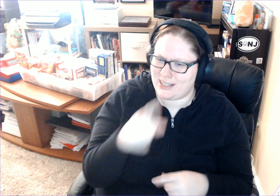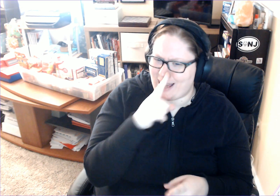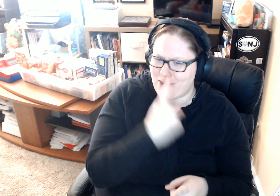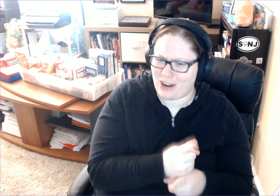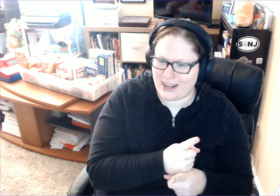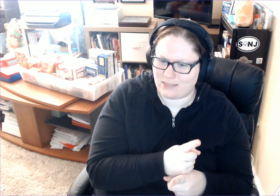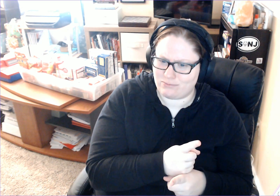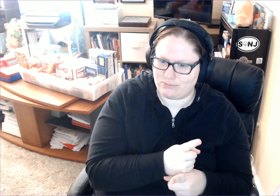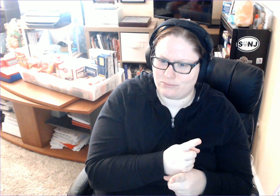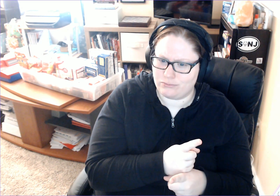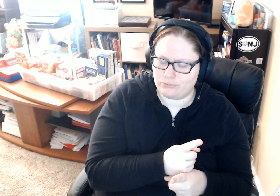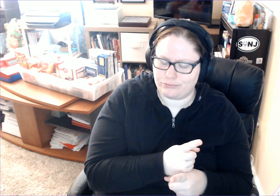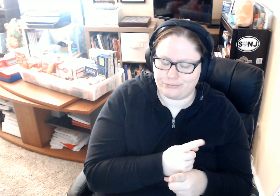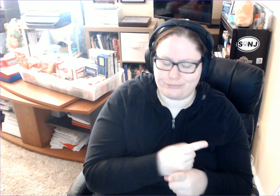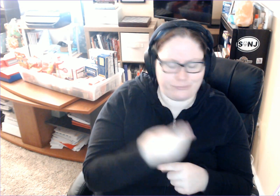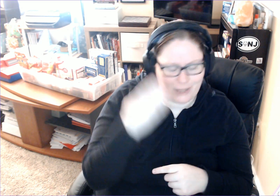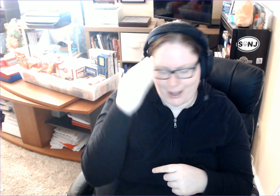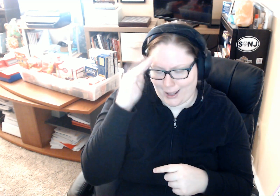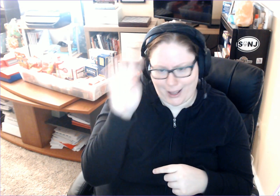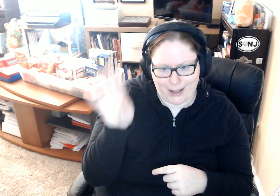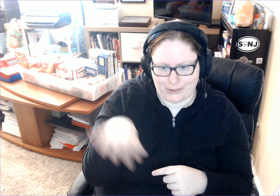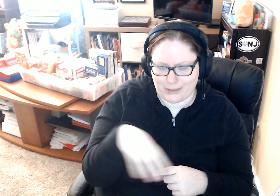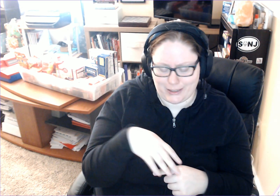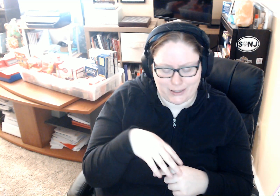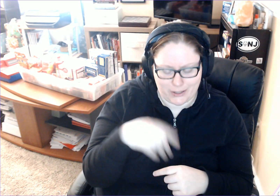right? I don't think so.